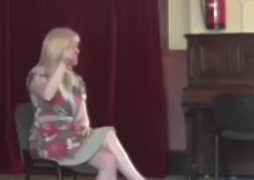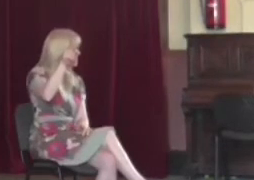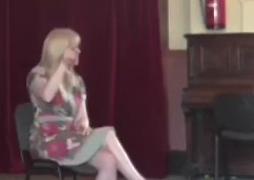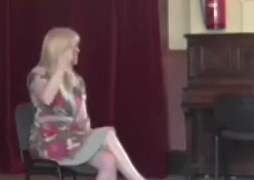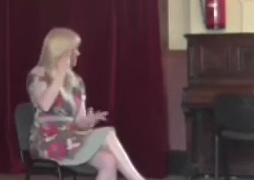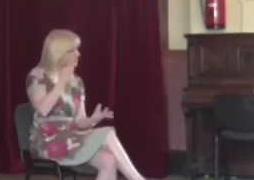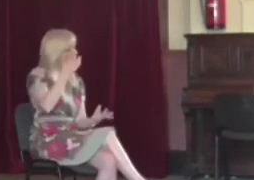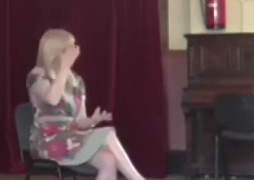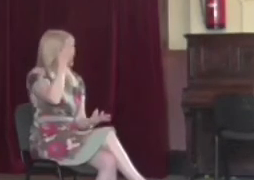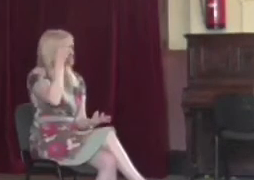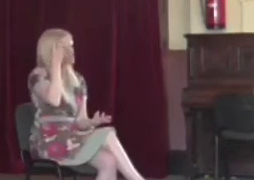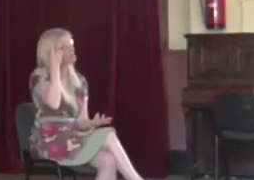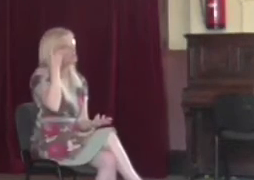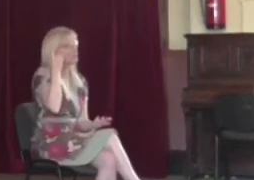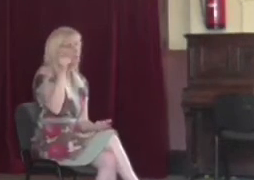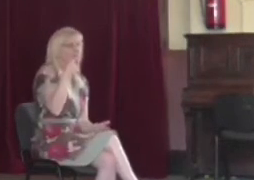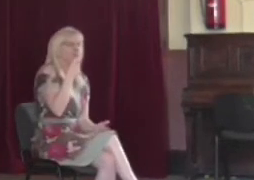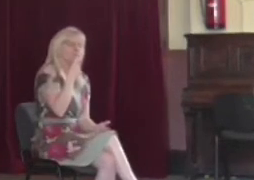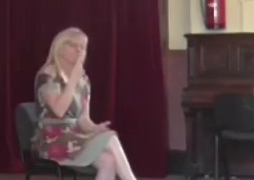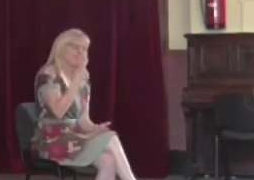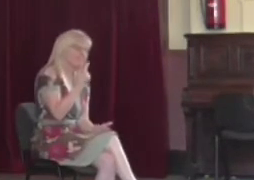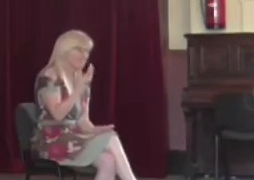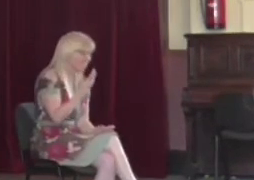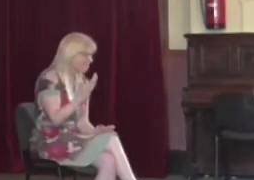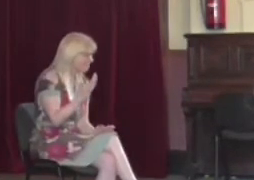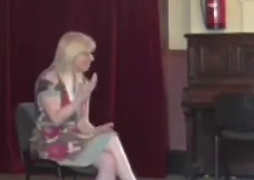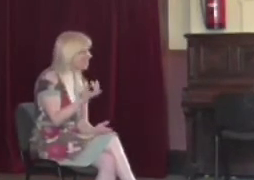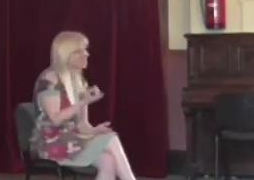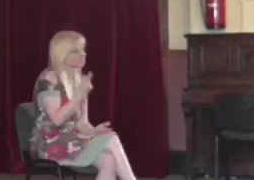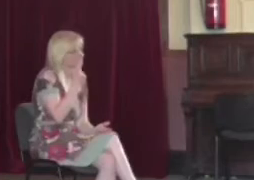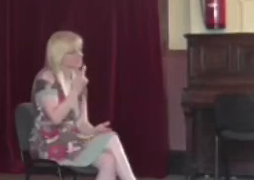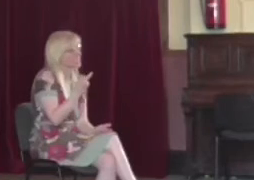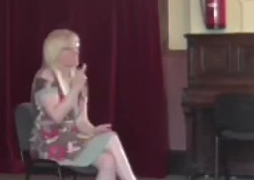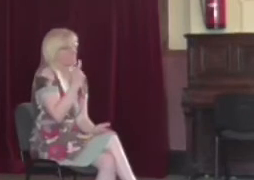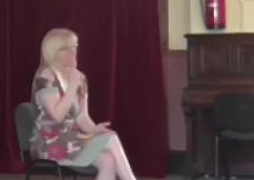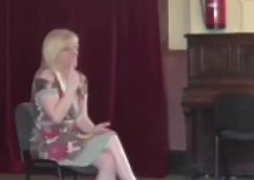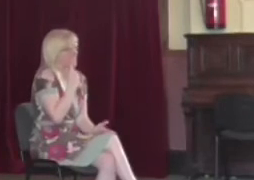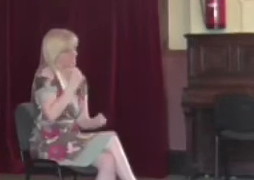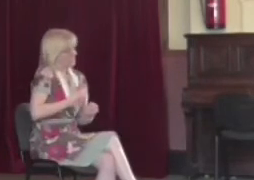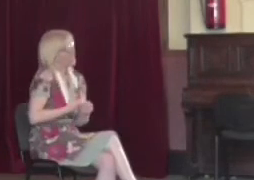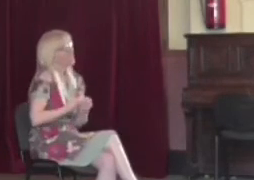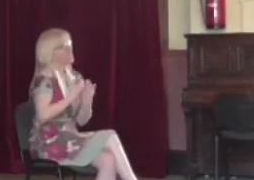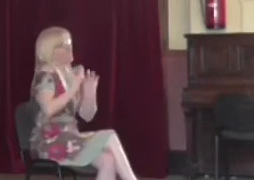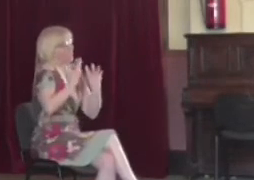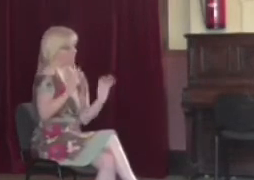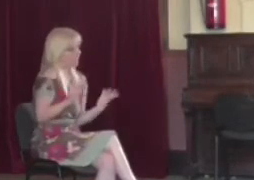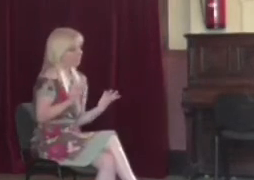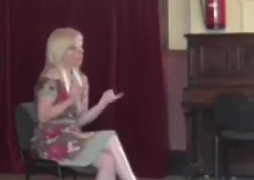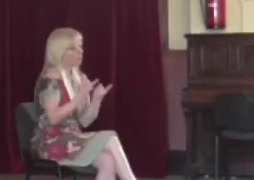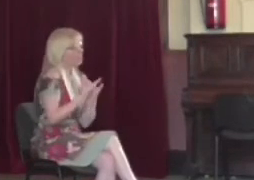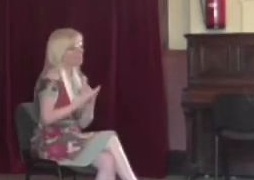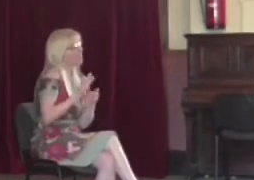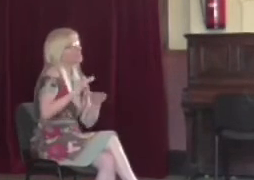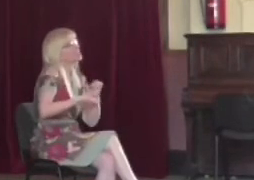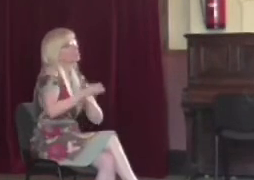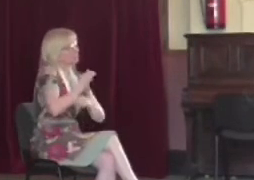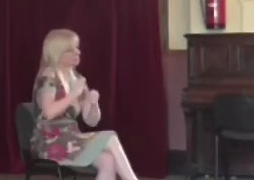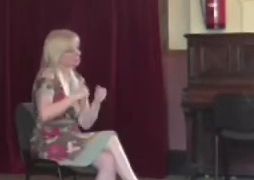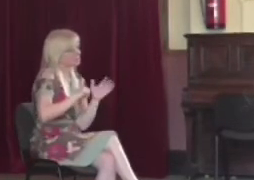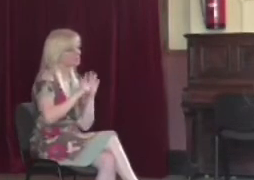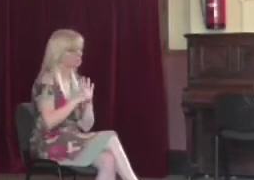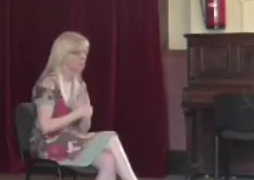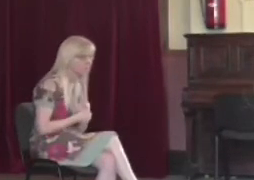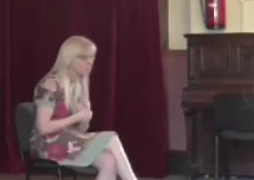it's so easy to give up, isn't it? It's so easy to give up on three different levels for me. And this is what I found tricky. One is I want to